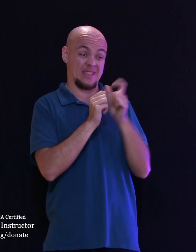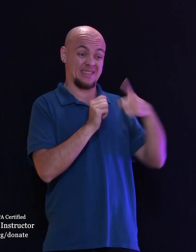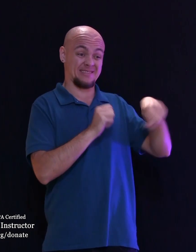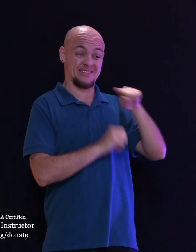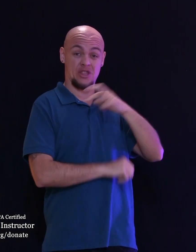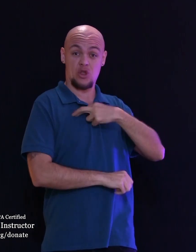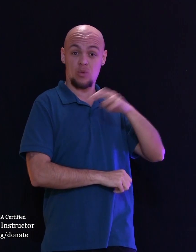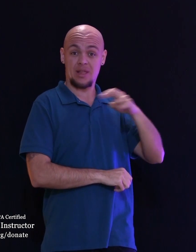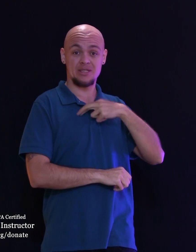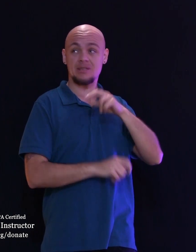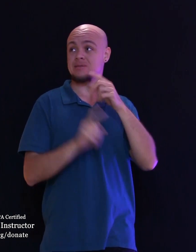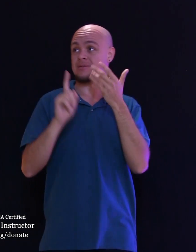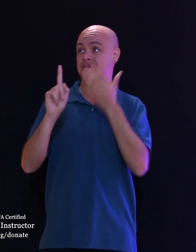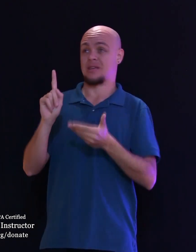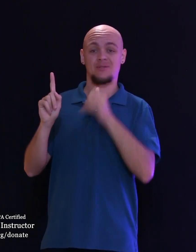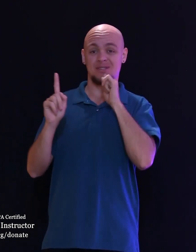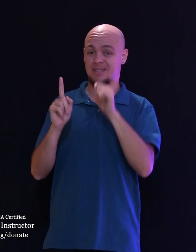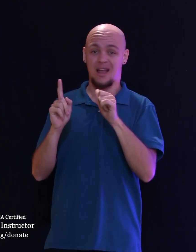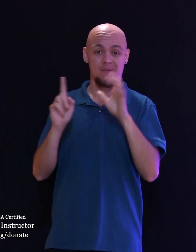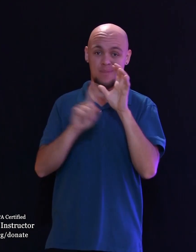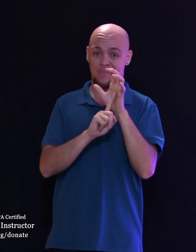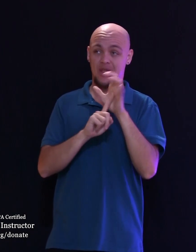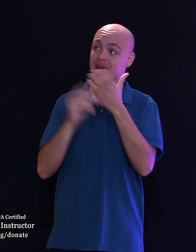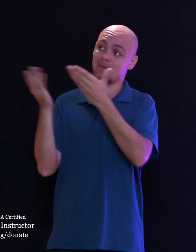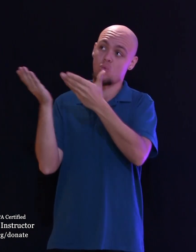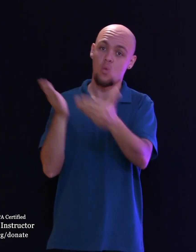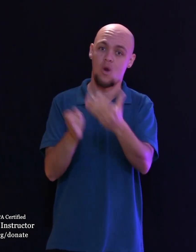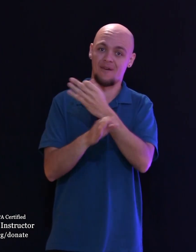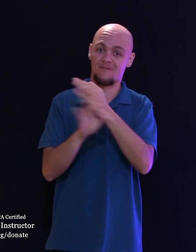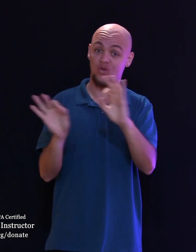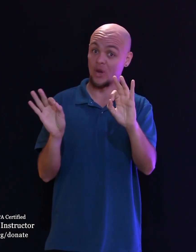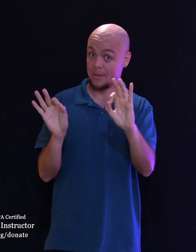religious because Jesus brought freedom.